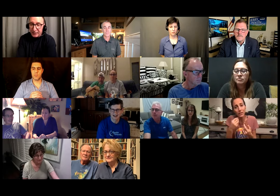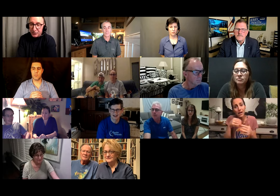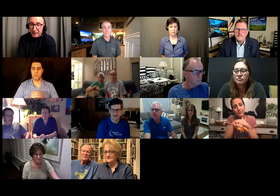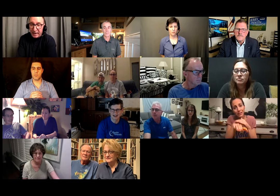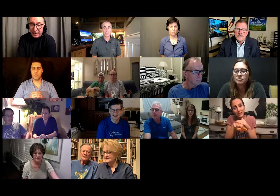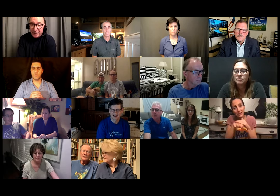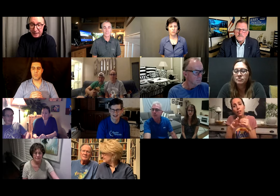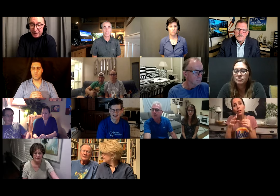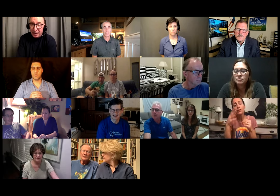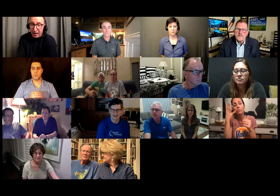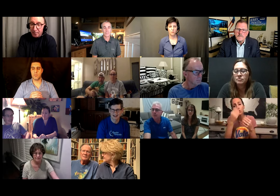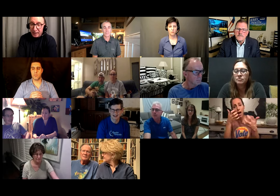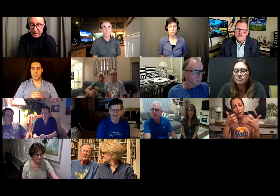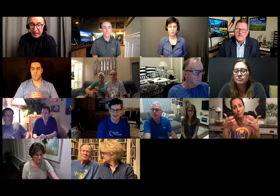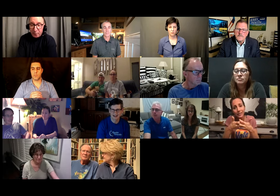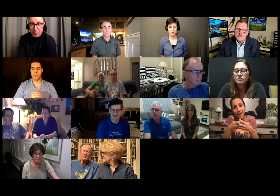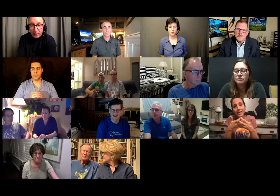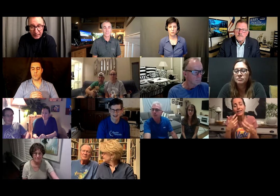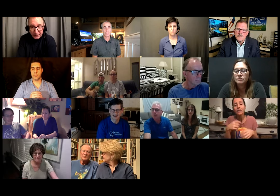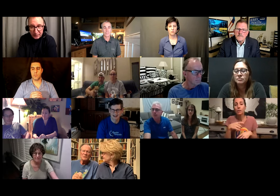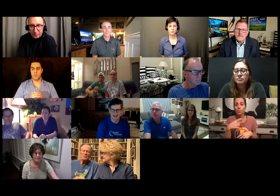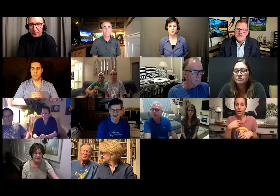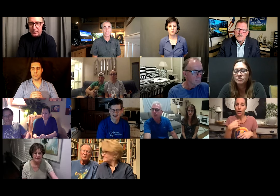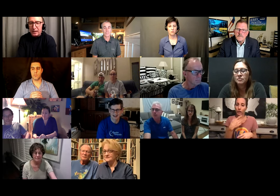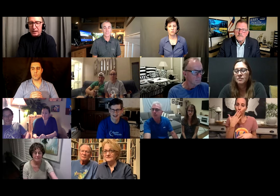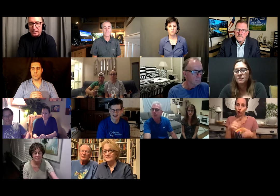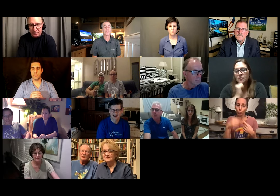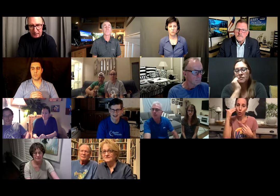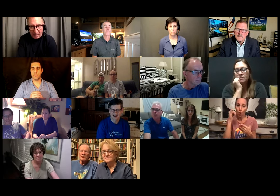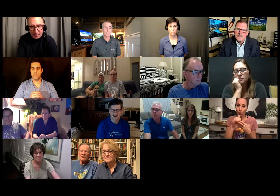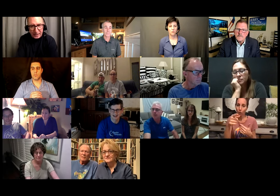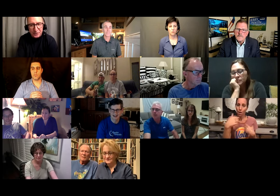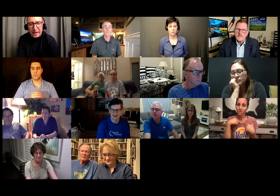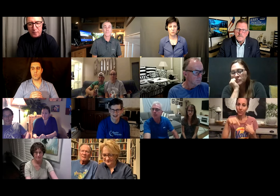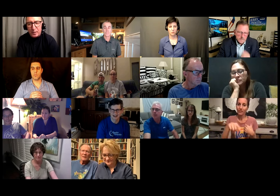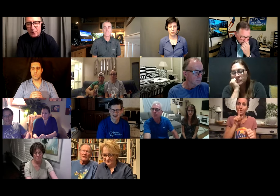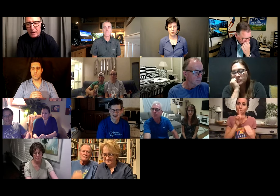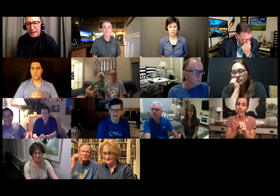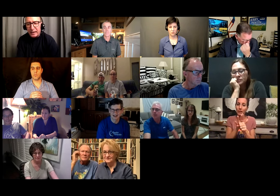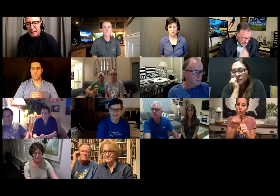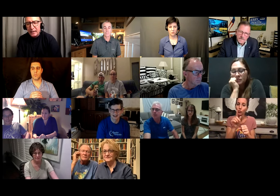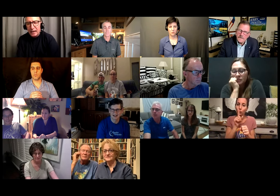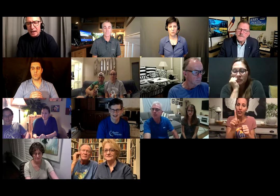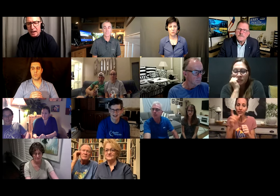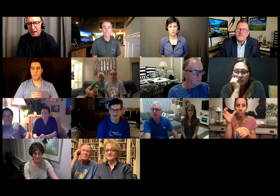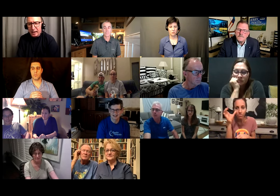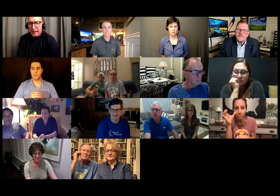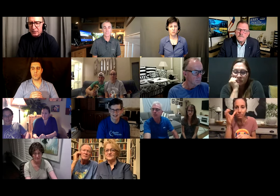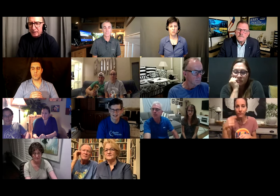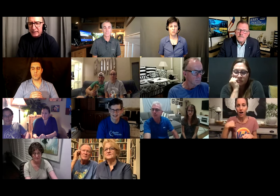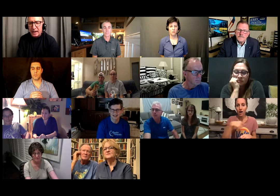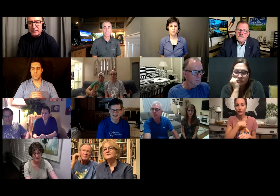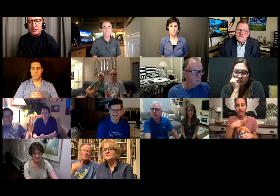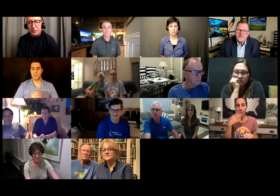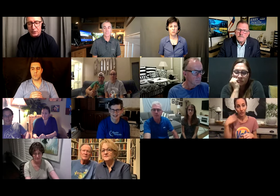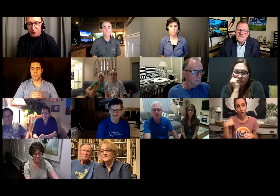that to date, things have been pretty accessible. Accommodations have been provided. And it's